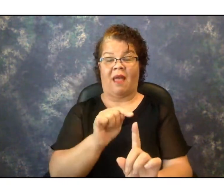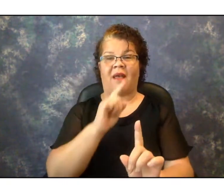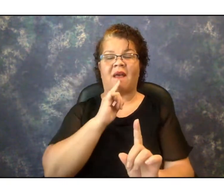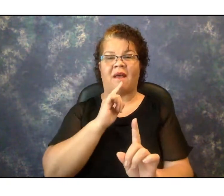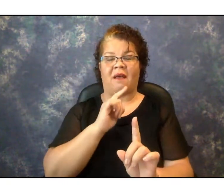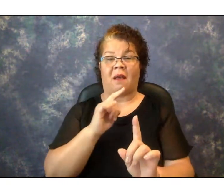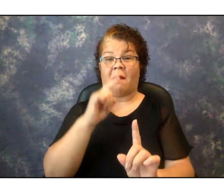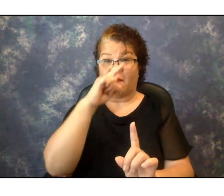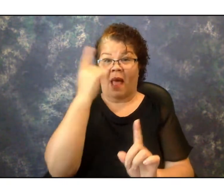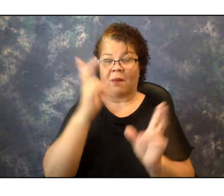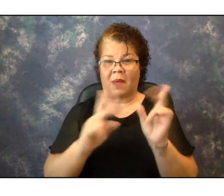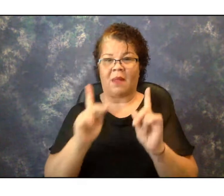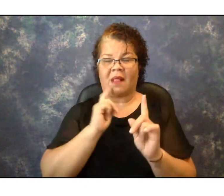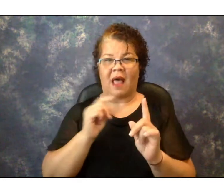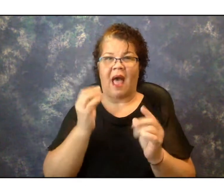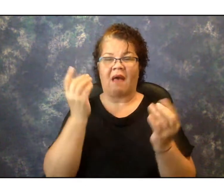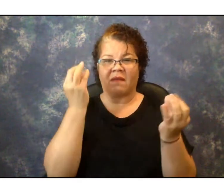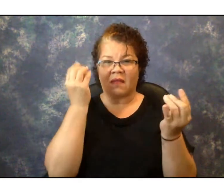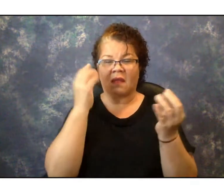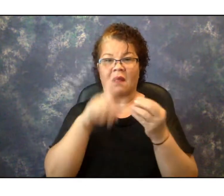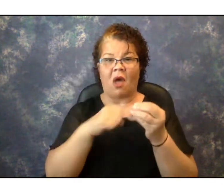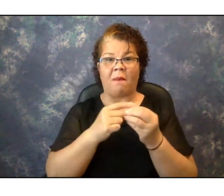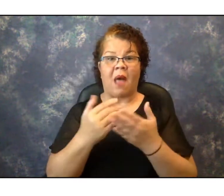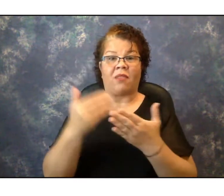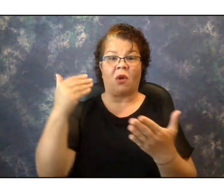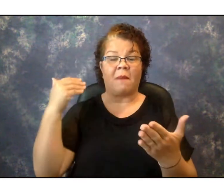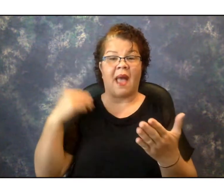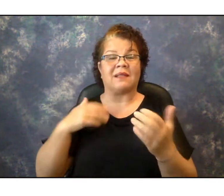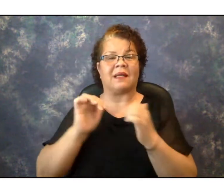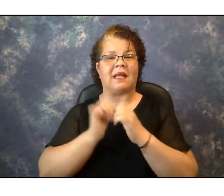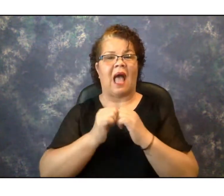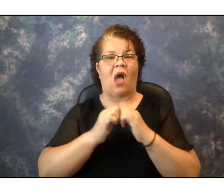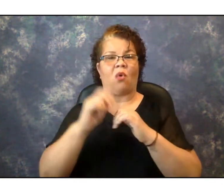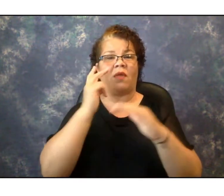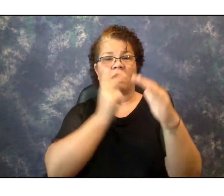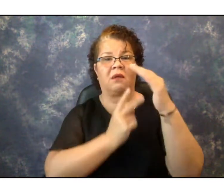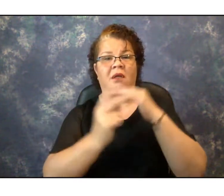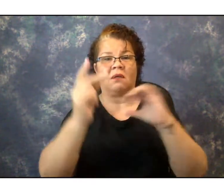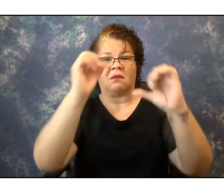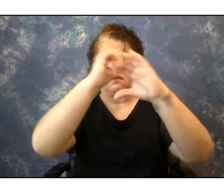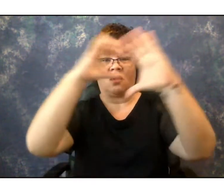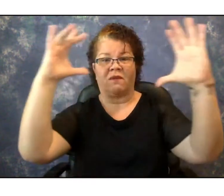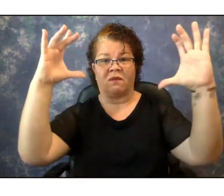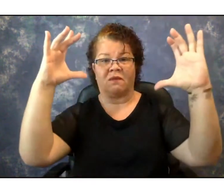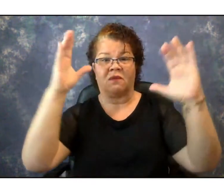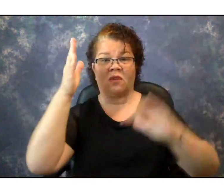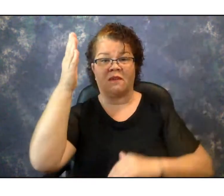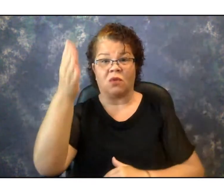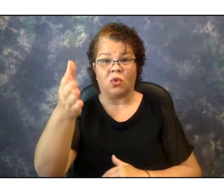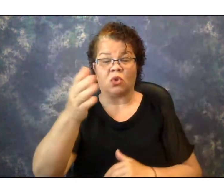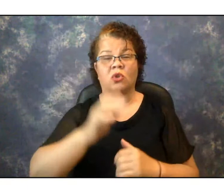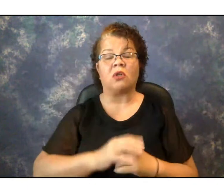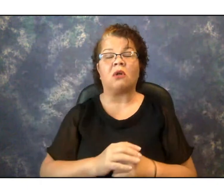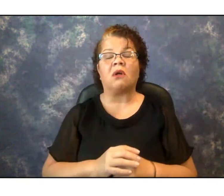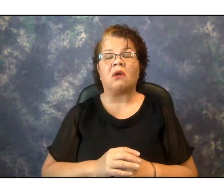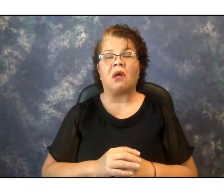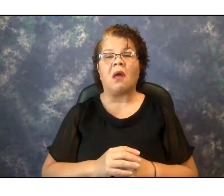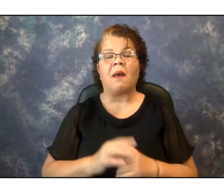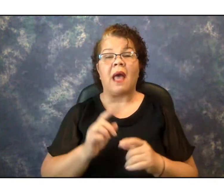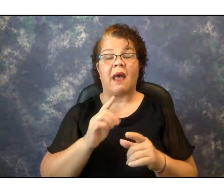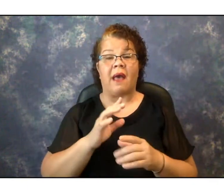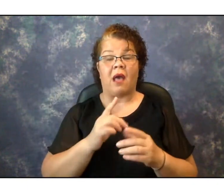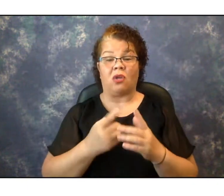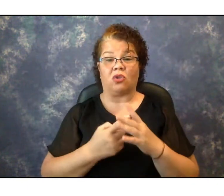they imagine their future. In critical race theory, the sort of thinking about it in traditional terms, if we want to start with Derek Bell